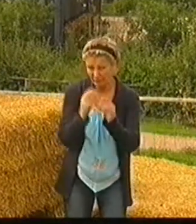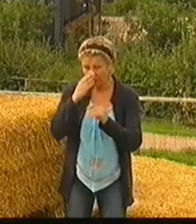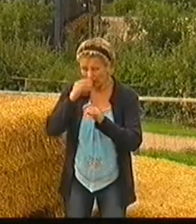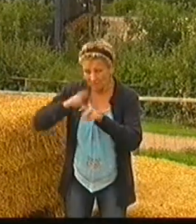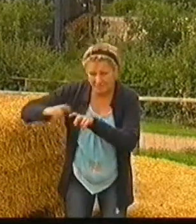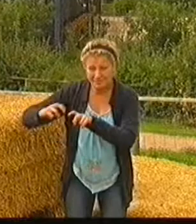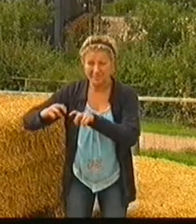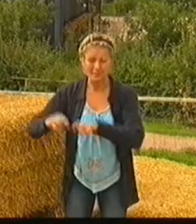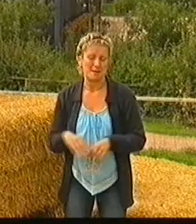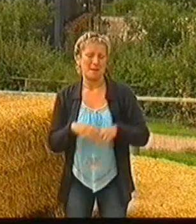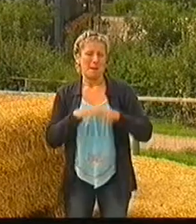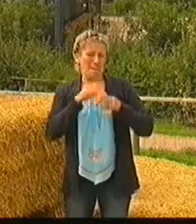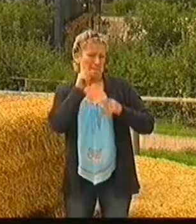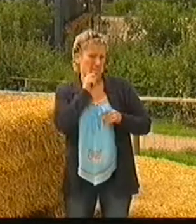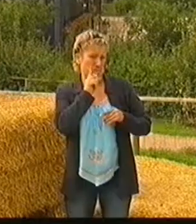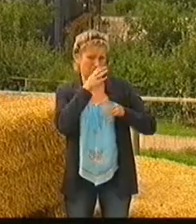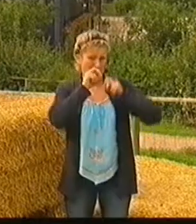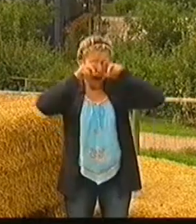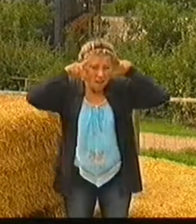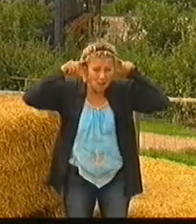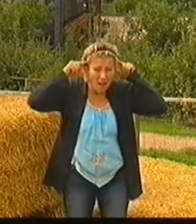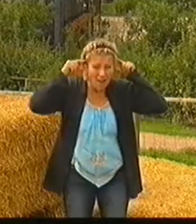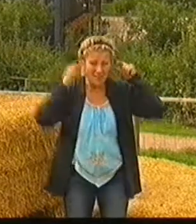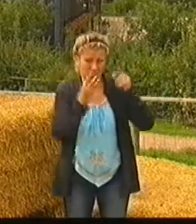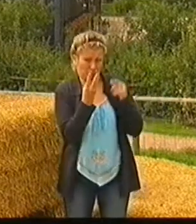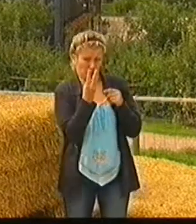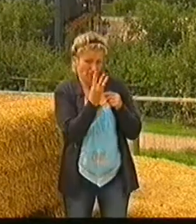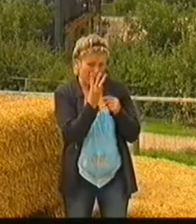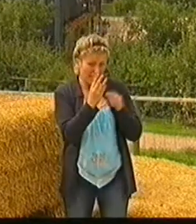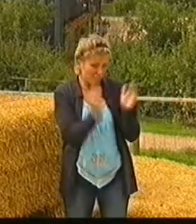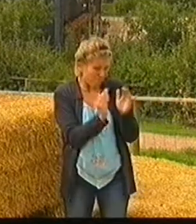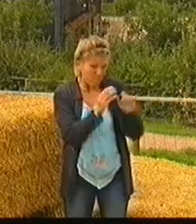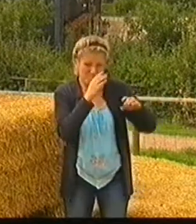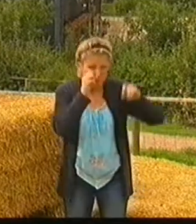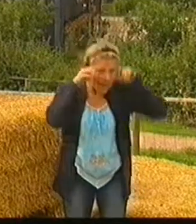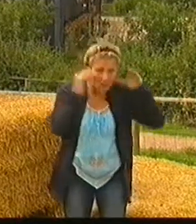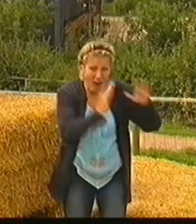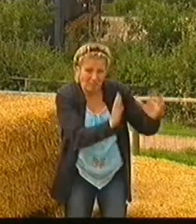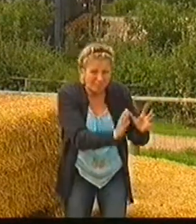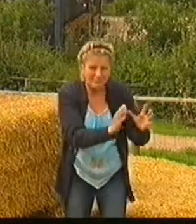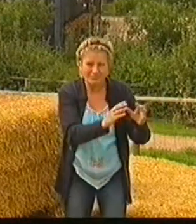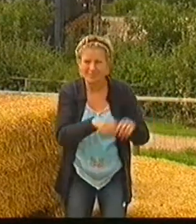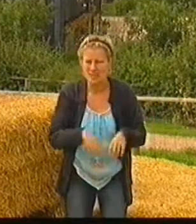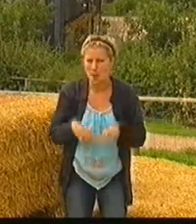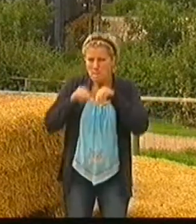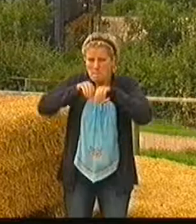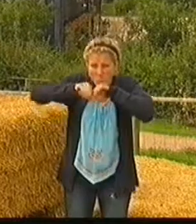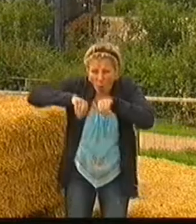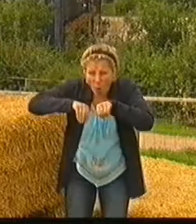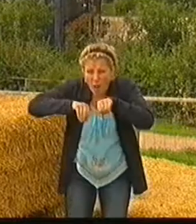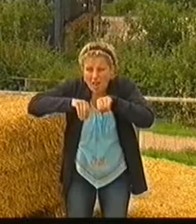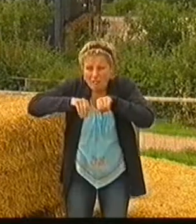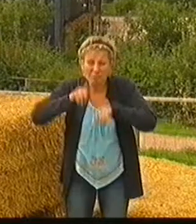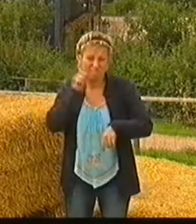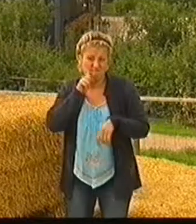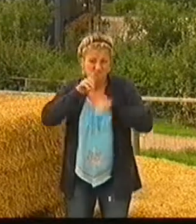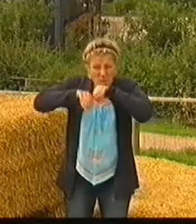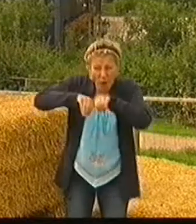Mrs. Fox and 3 small foxes, Mrs. Badger and 3 small badgers, Mole and Mrs.